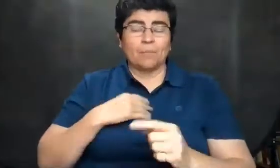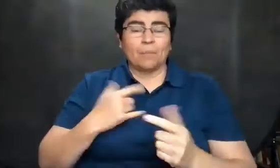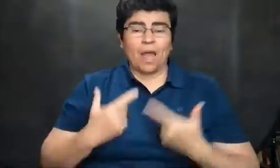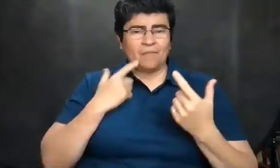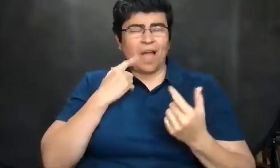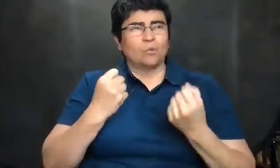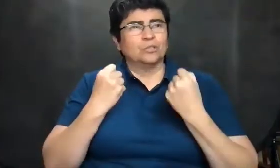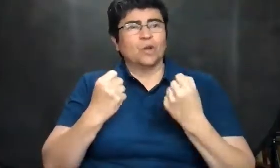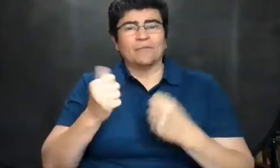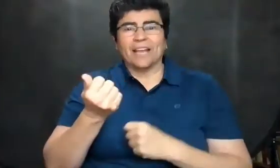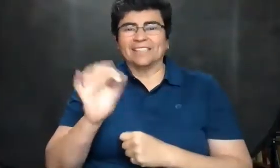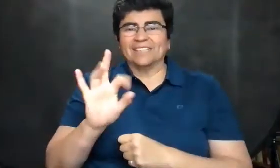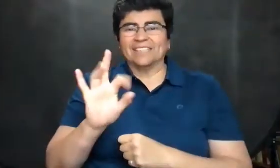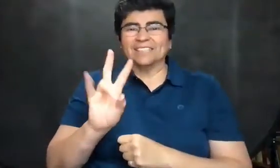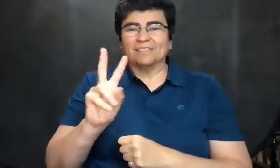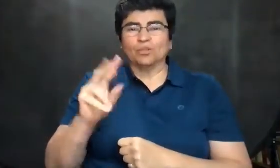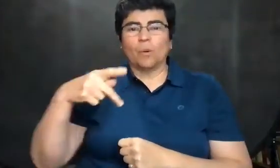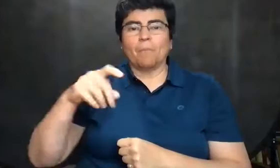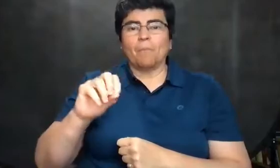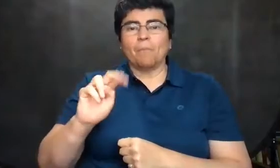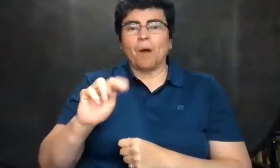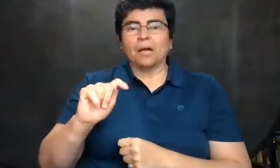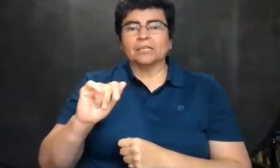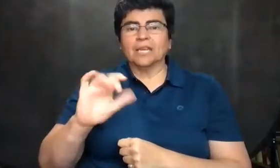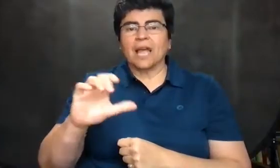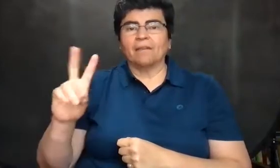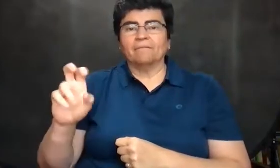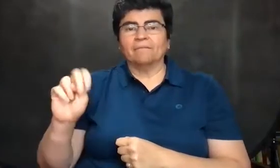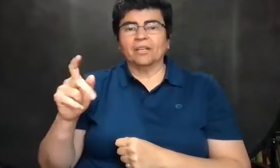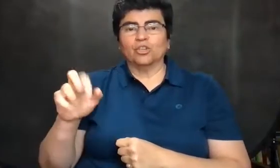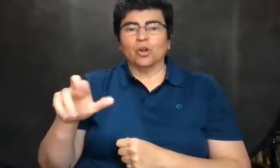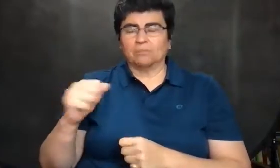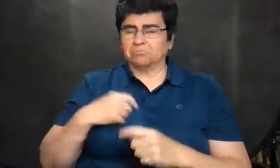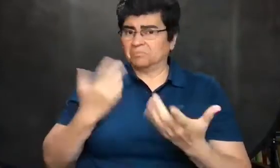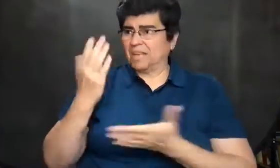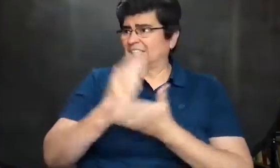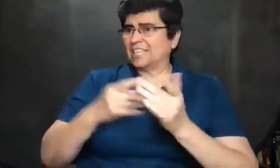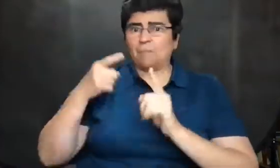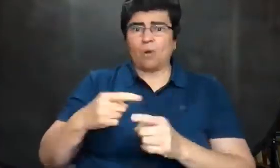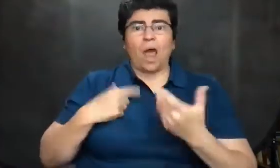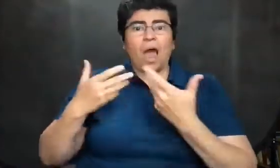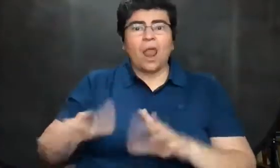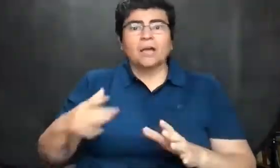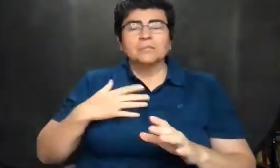1972 Pontiac Ventura. And at some point, I lost the front seat in that car, and I have no idea to this day what